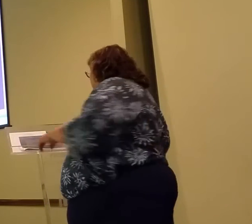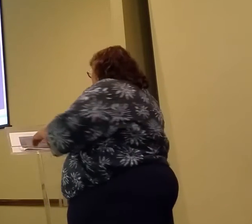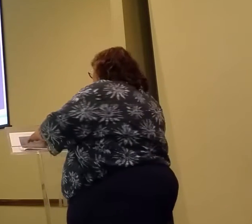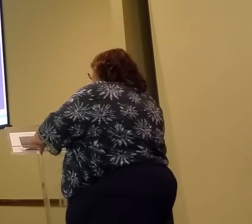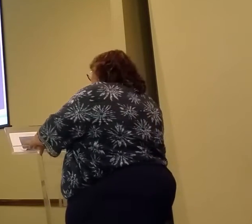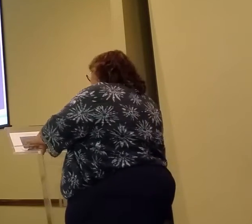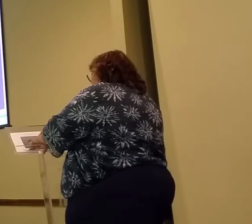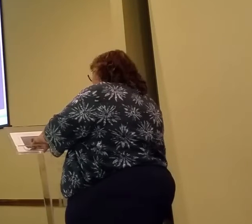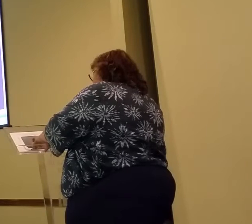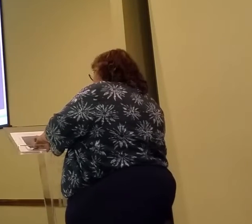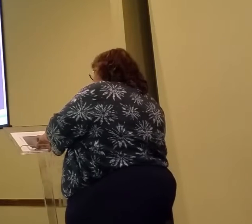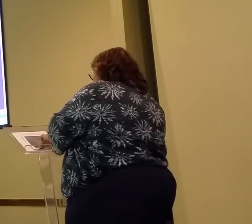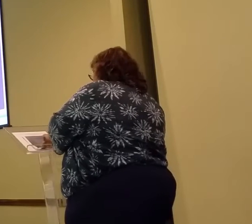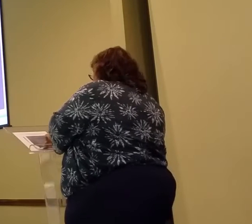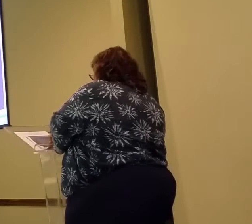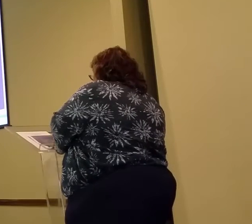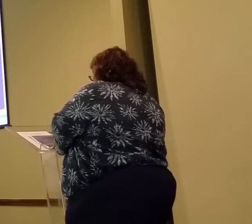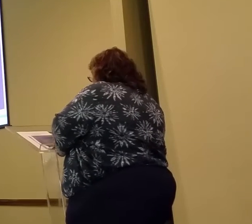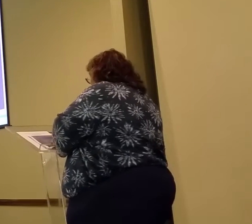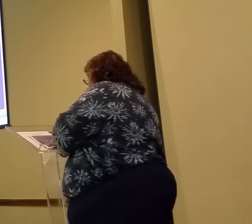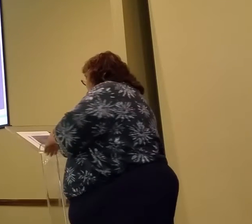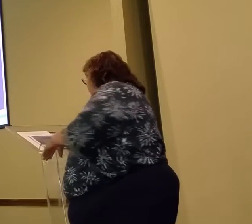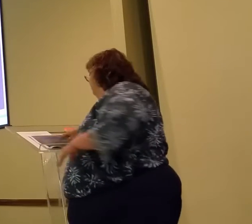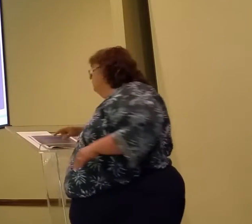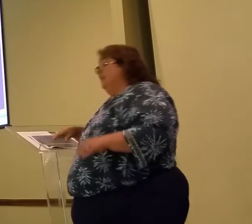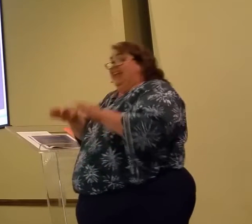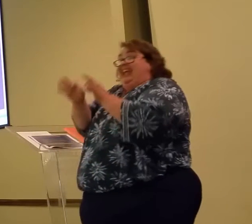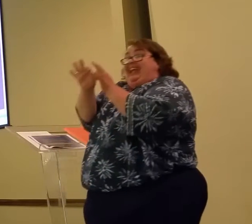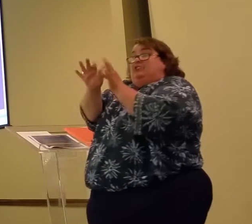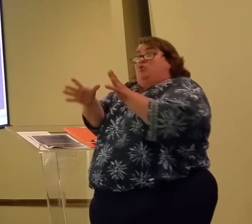NAD, I'm sorry, I'm old, I have to put these glasses on to be able to read this.